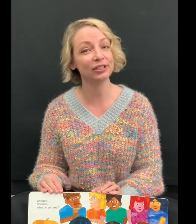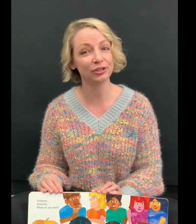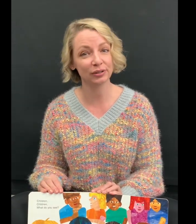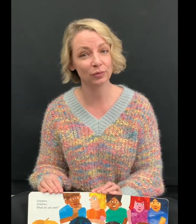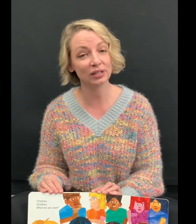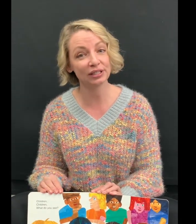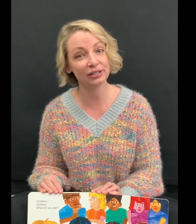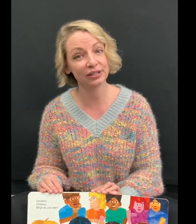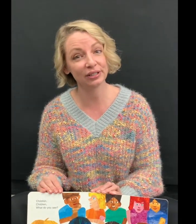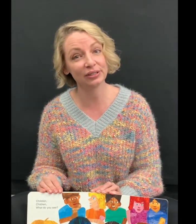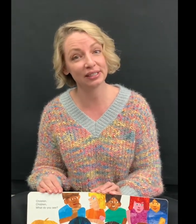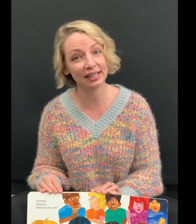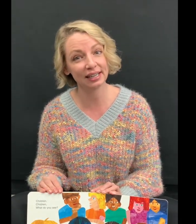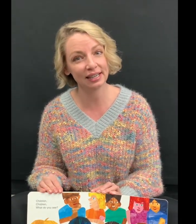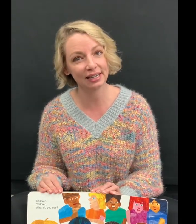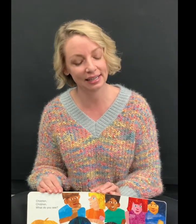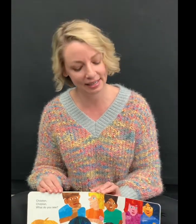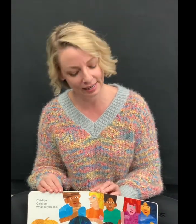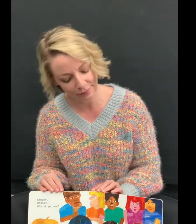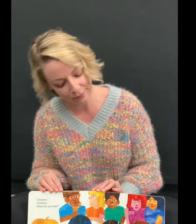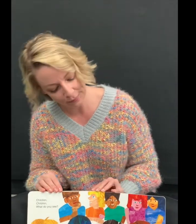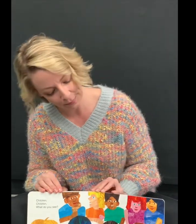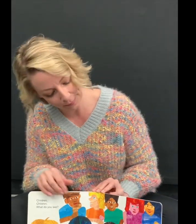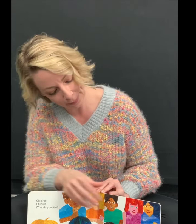Children, what do you see?